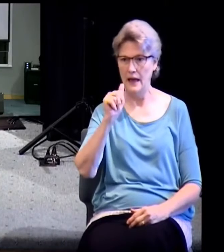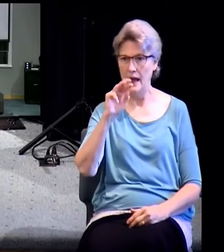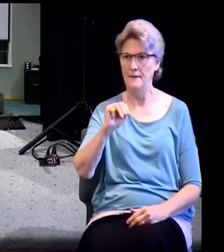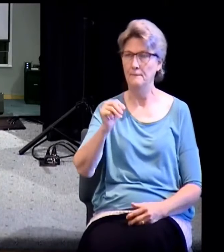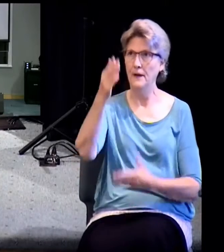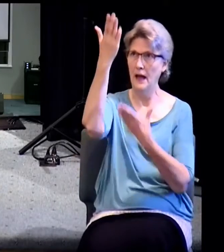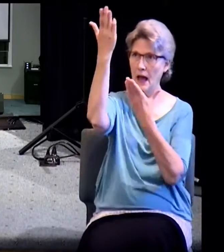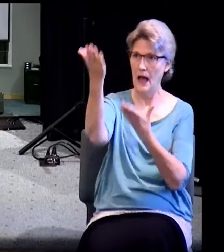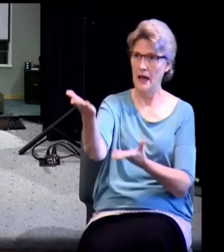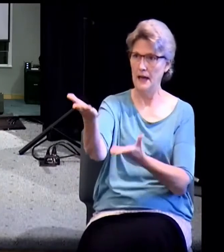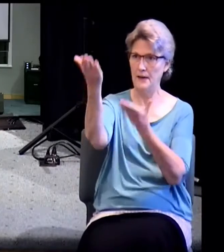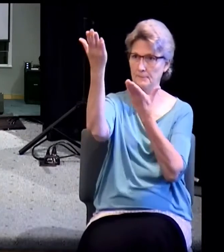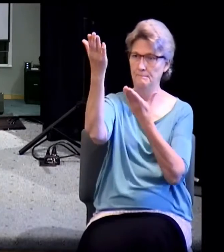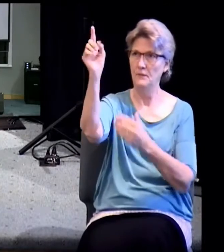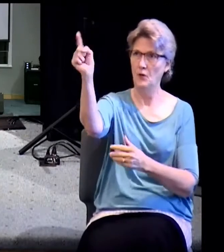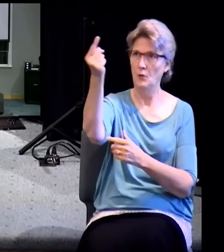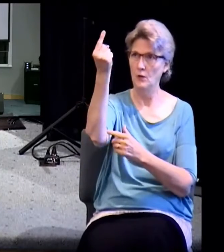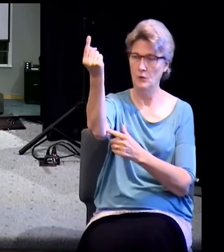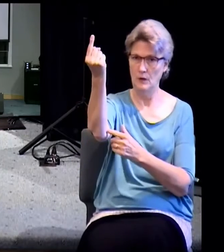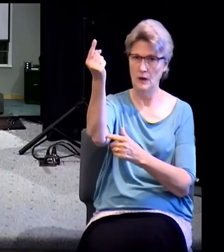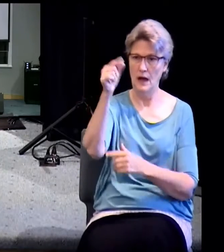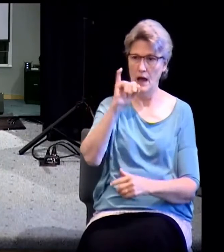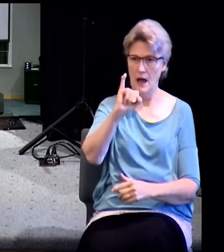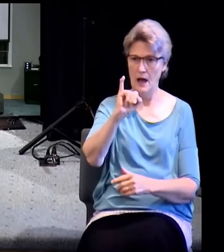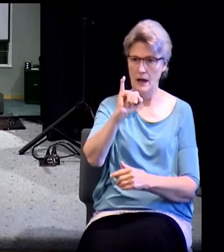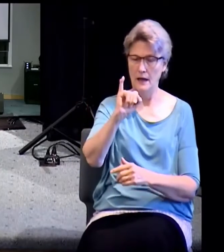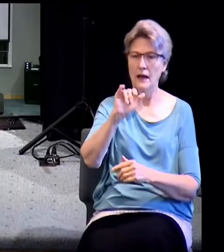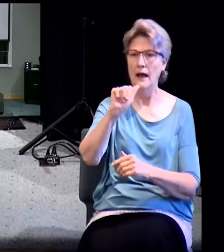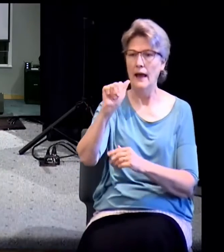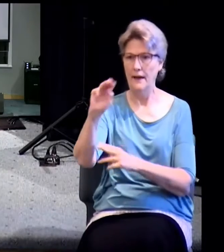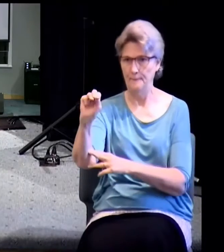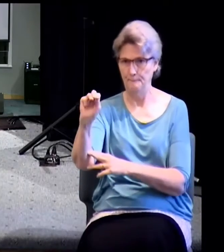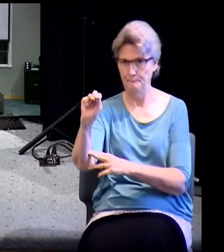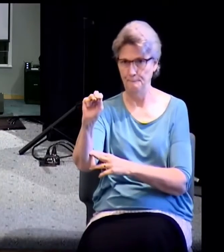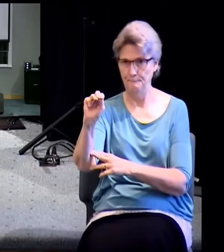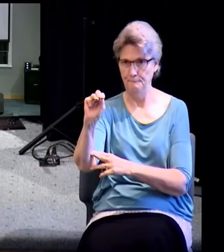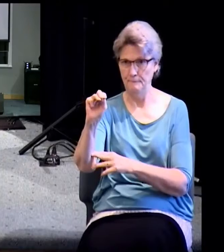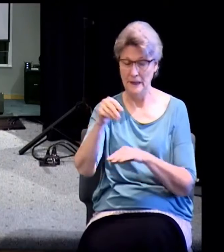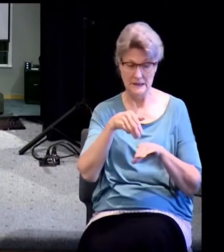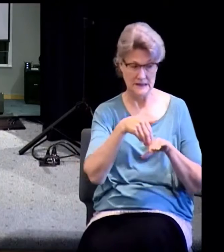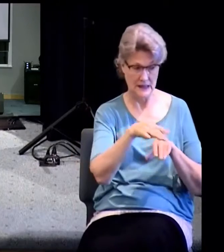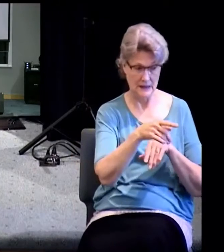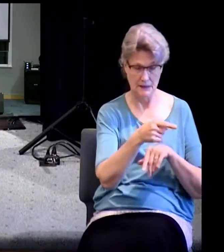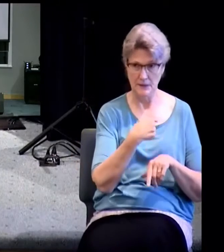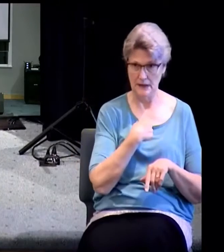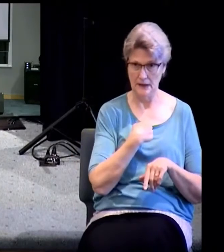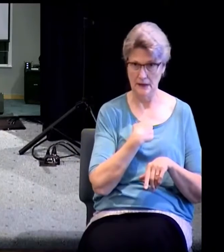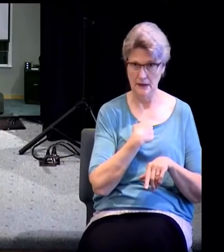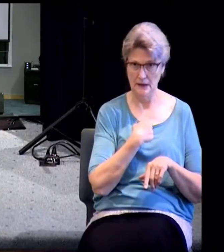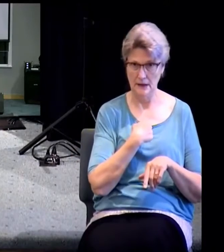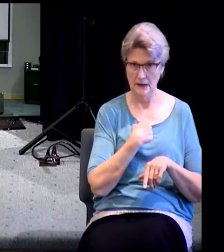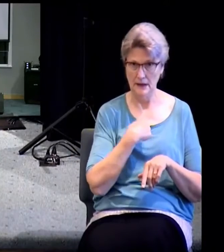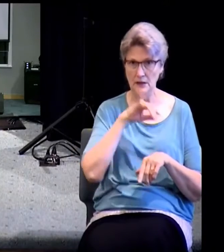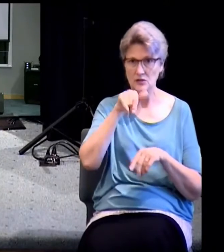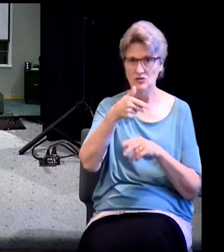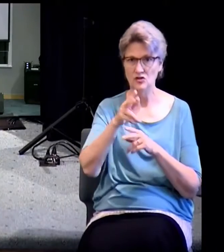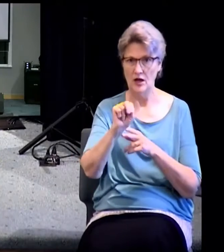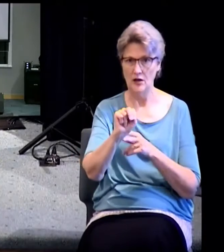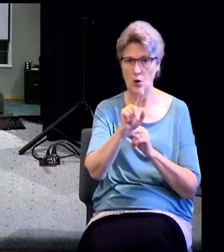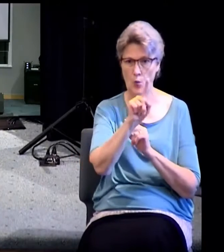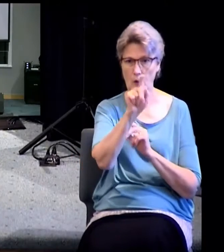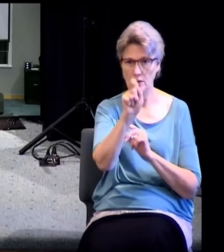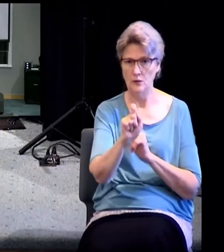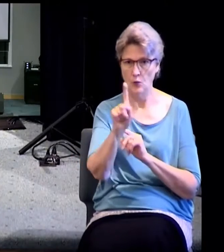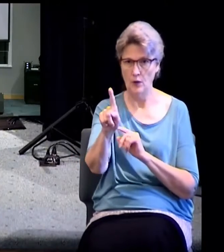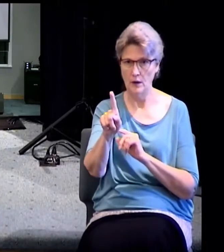am hath sent me unto you. John chapter 1 verse 1 says, in the beginning was the Word